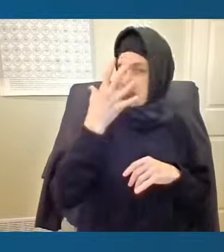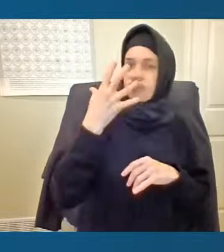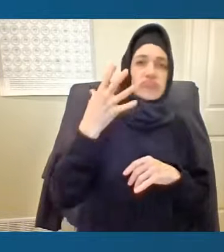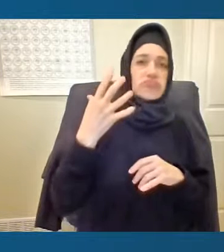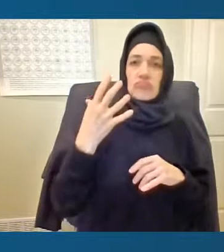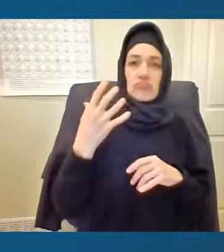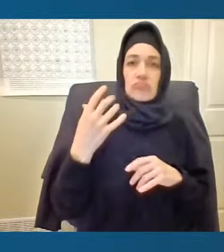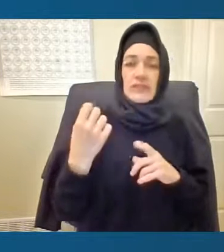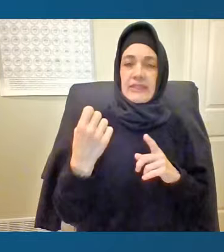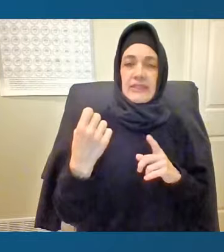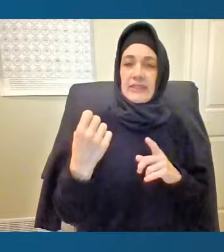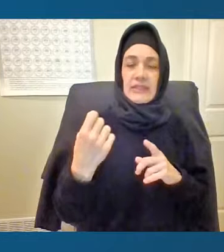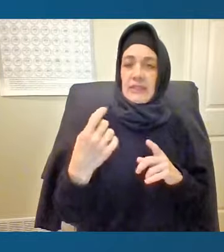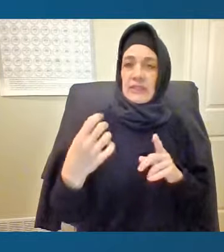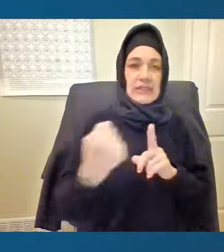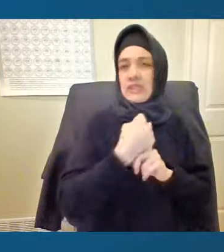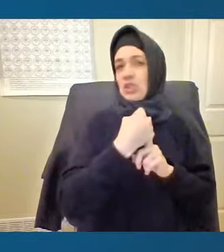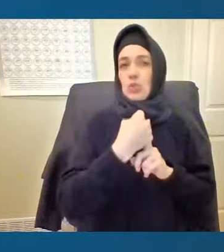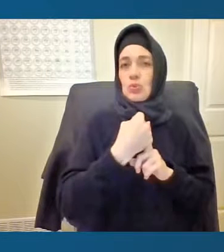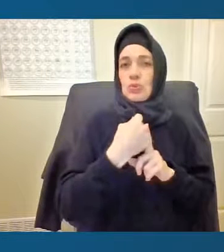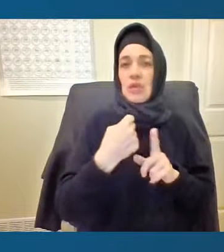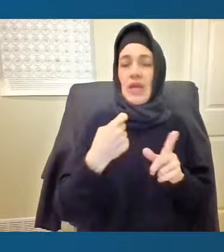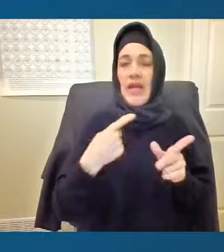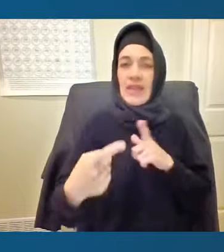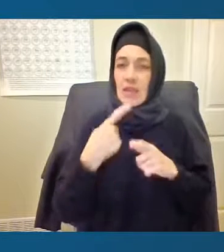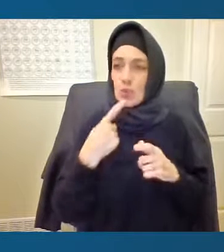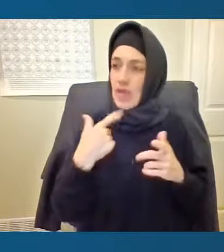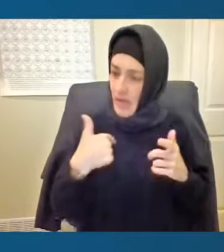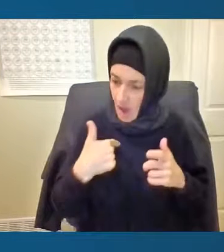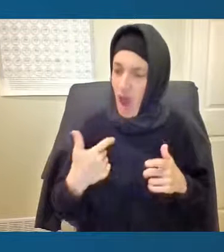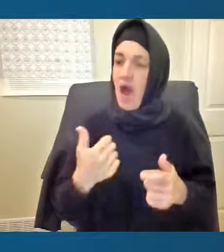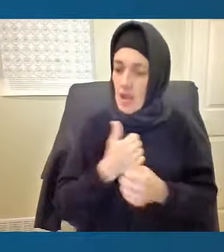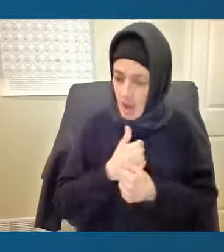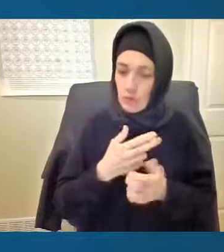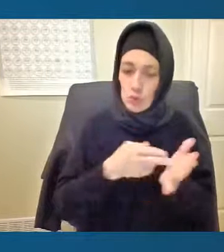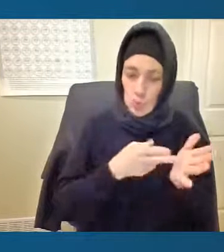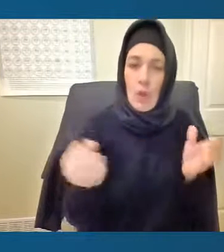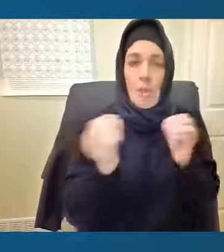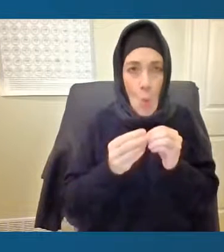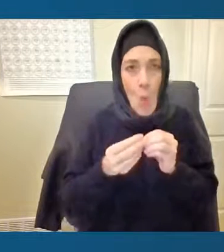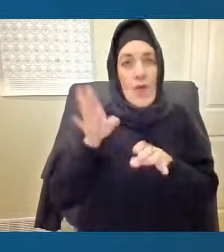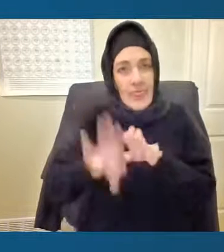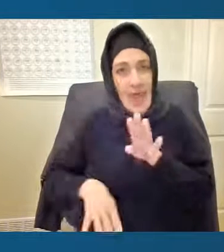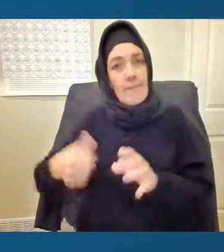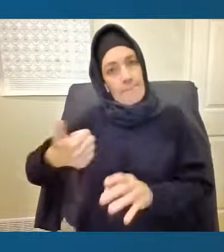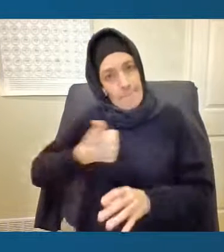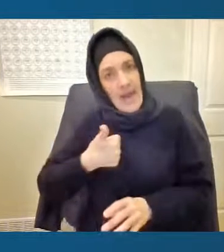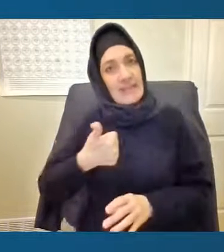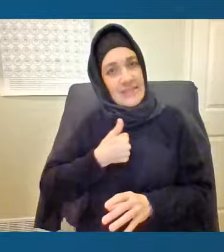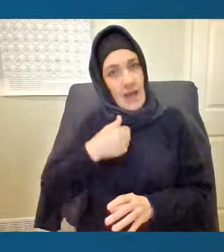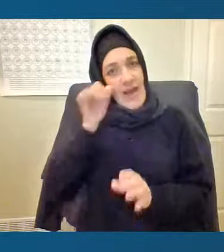have to say, I love the truth more than my own self-identity. And that makes you a stronger person.